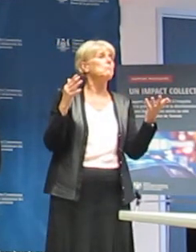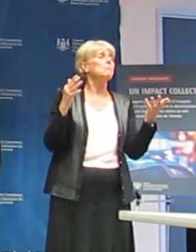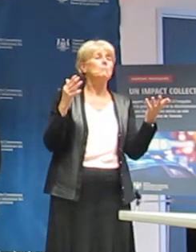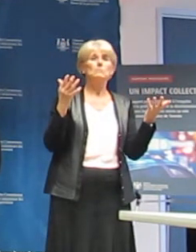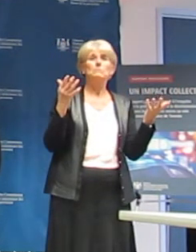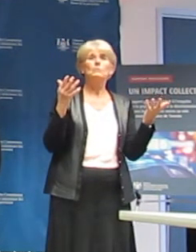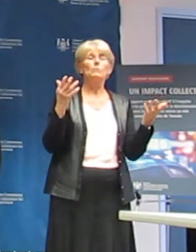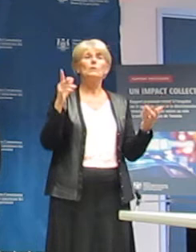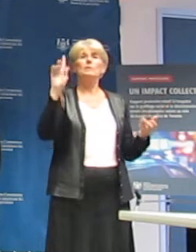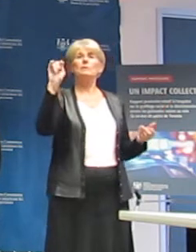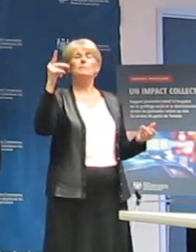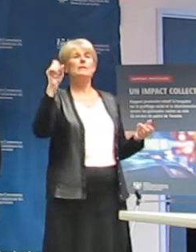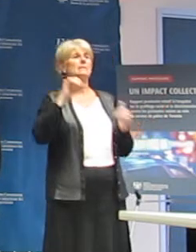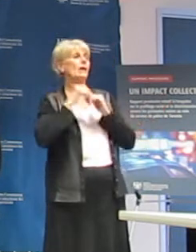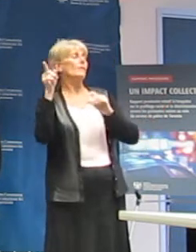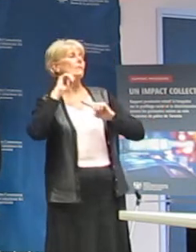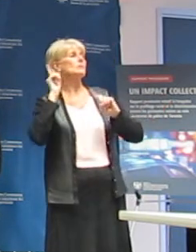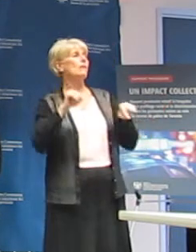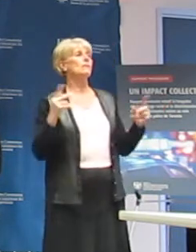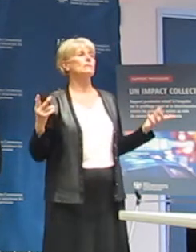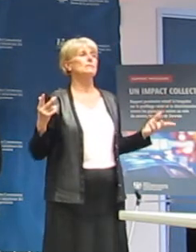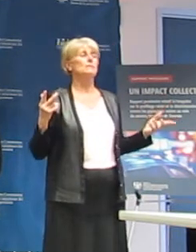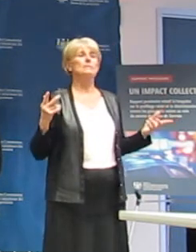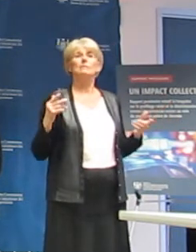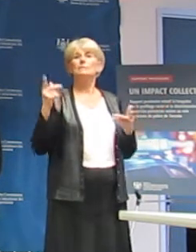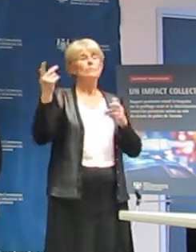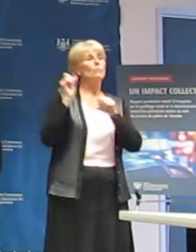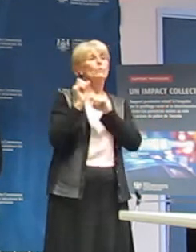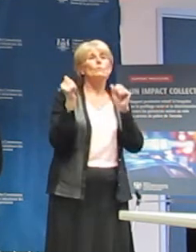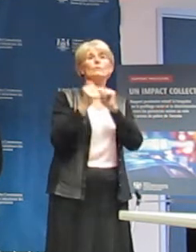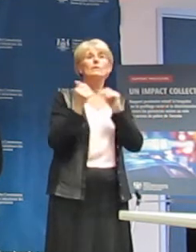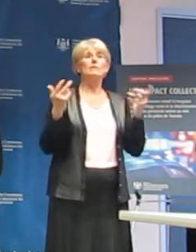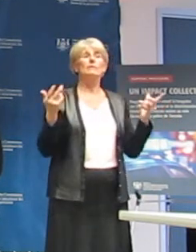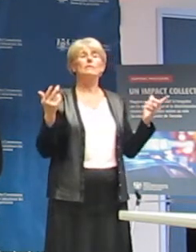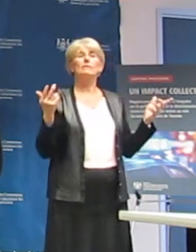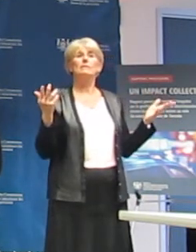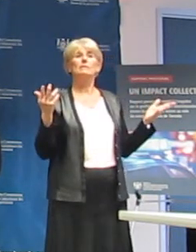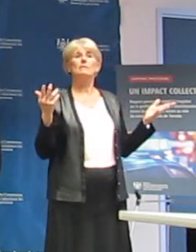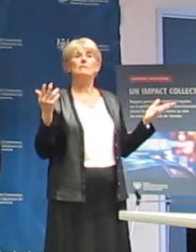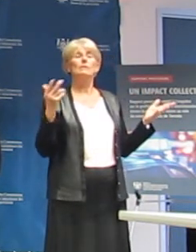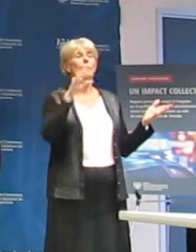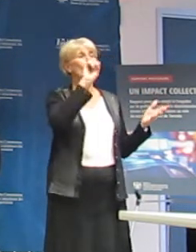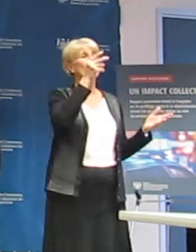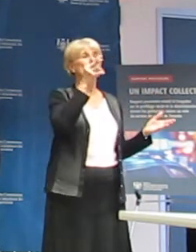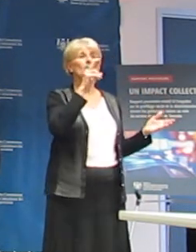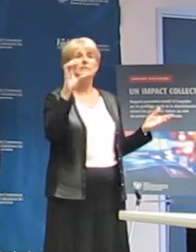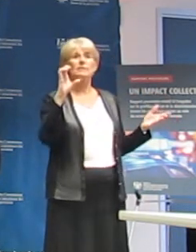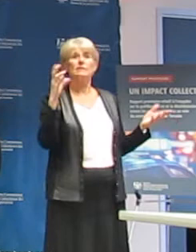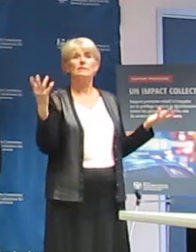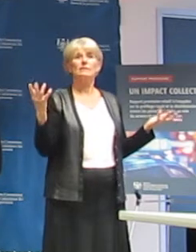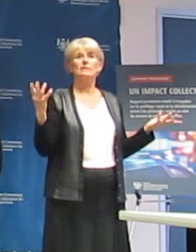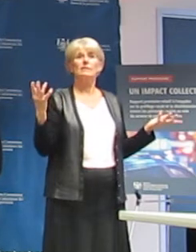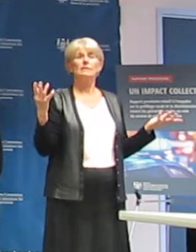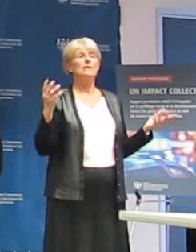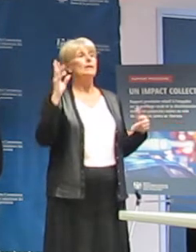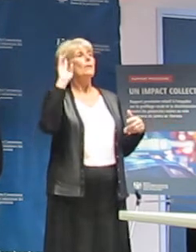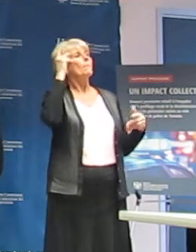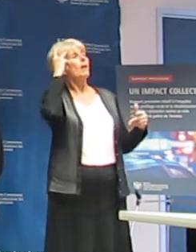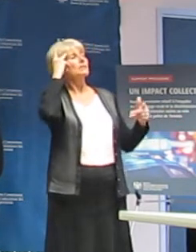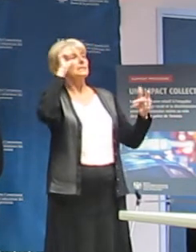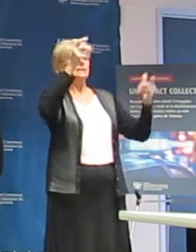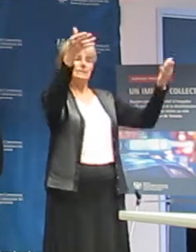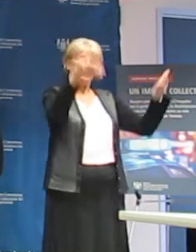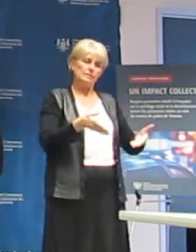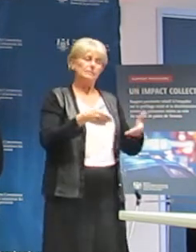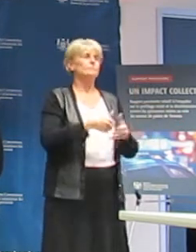is the Toronto Police going to respond? How are they going to work with the OHRC? And how are we going to get politicians at the table?